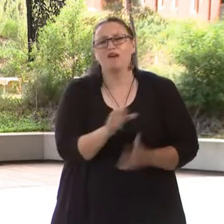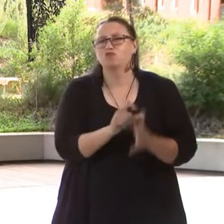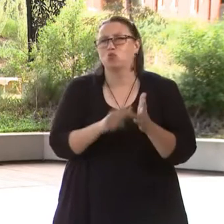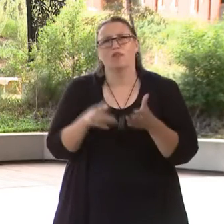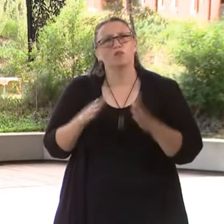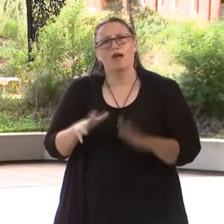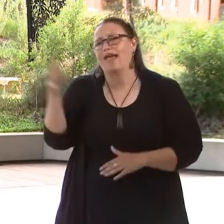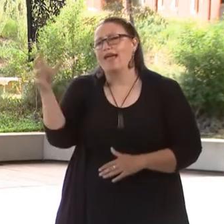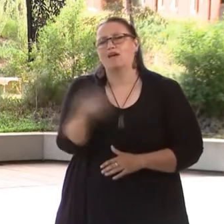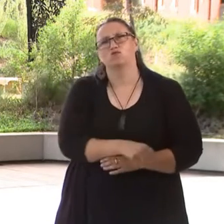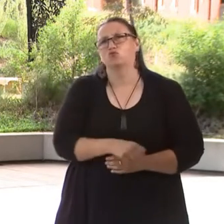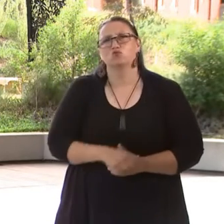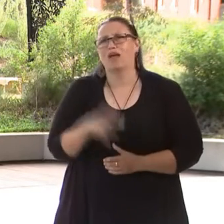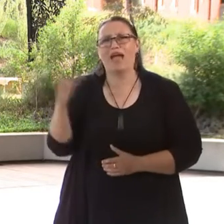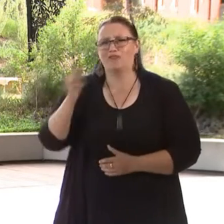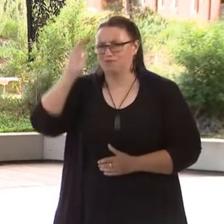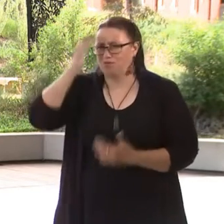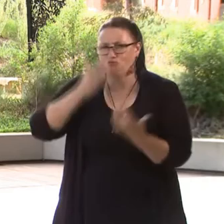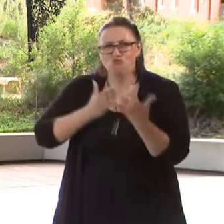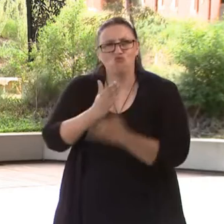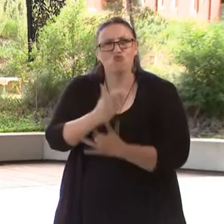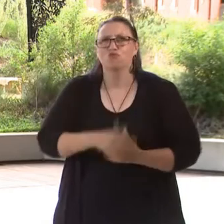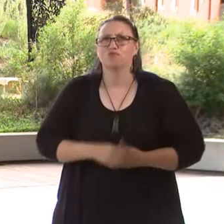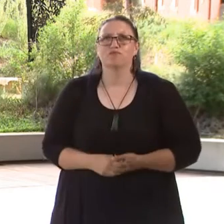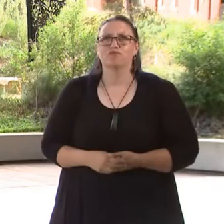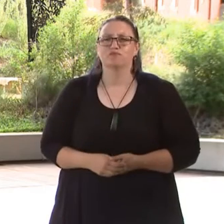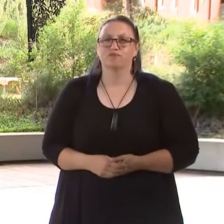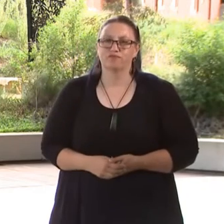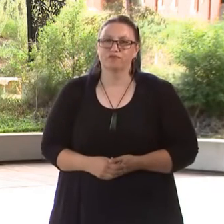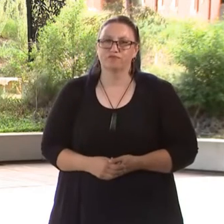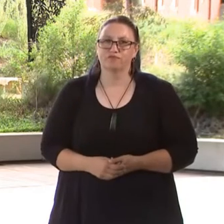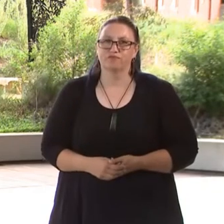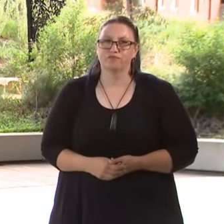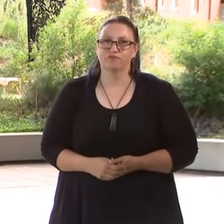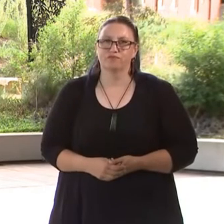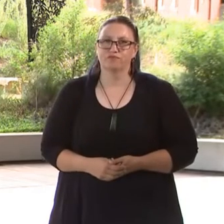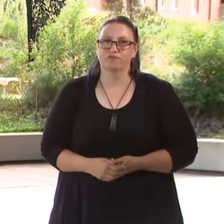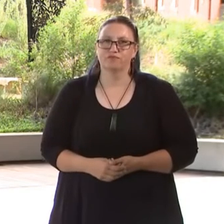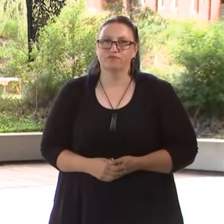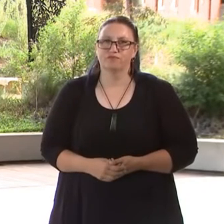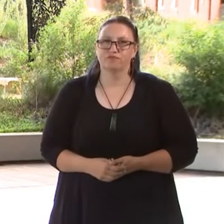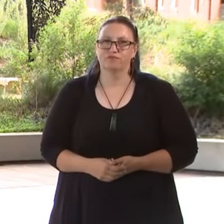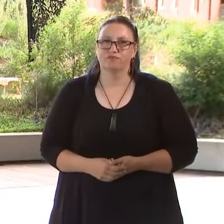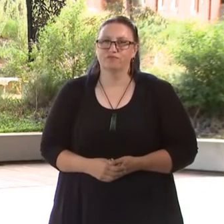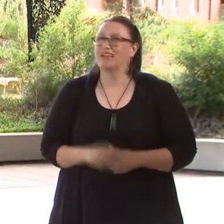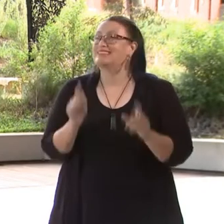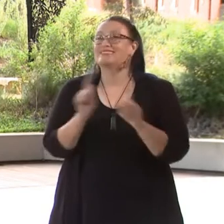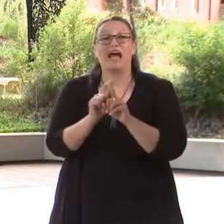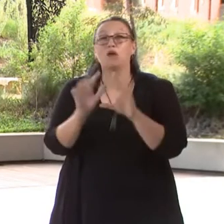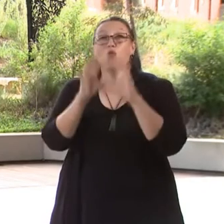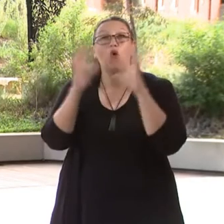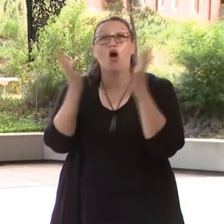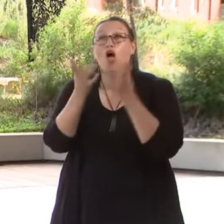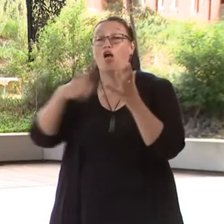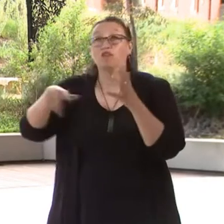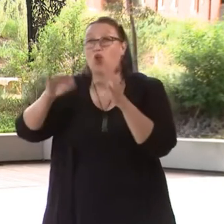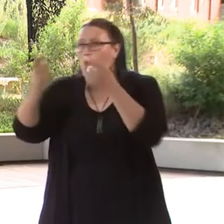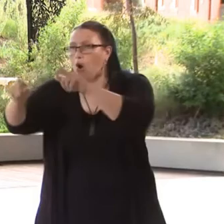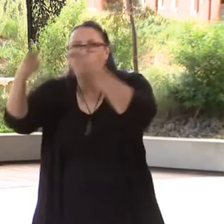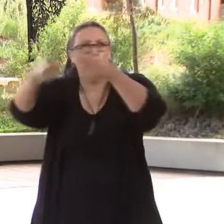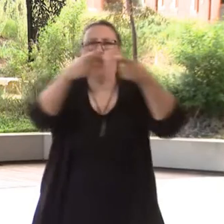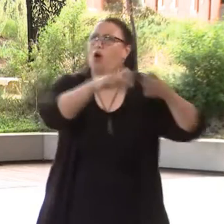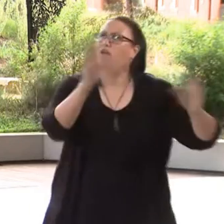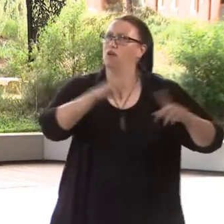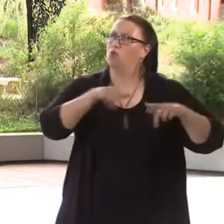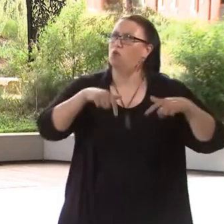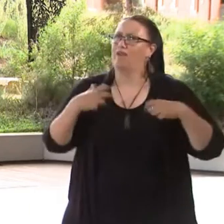take as a state and move through. It's the road we have to take as a country just like they are all around the world. And the